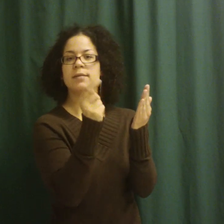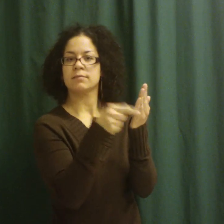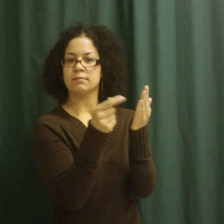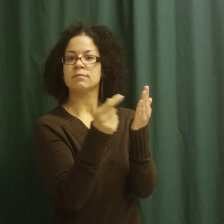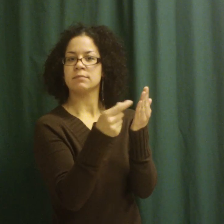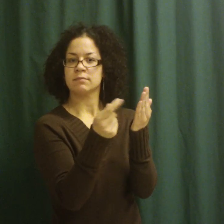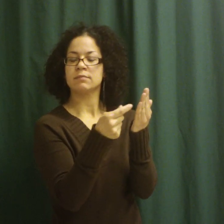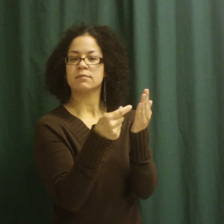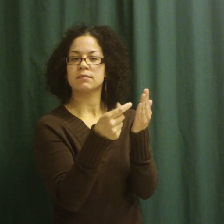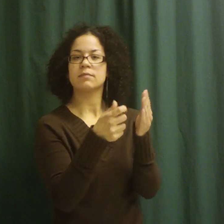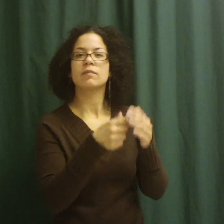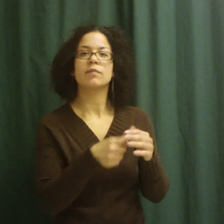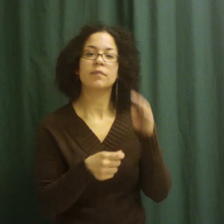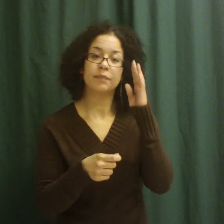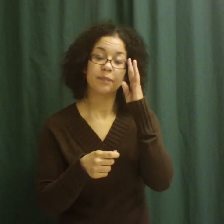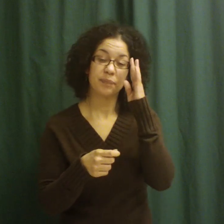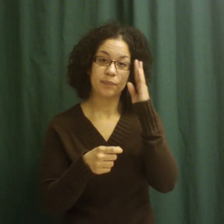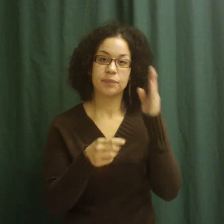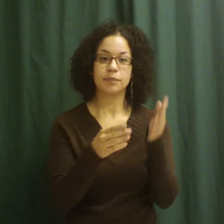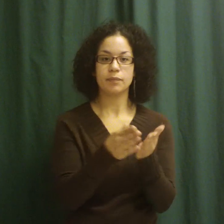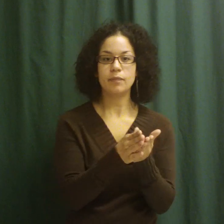to give you more practice with the